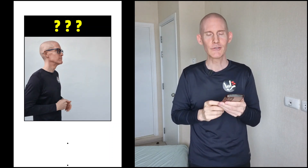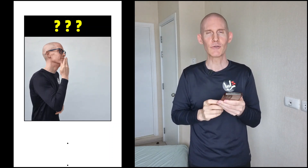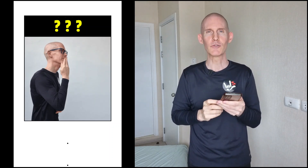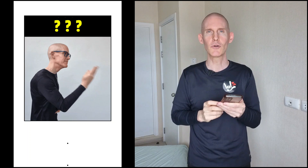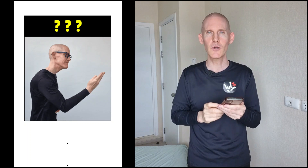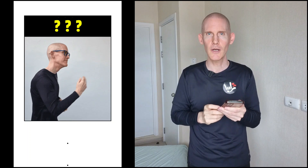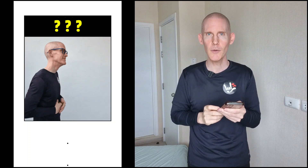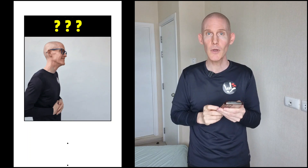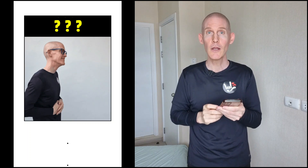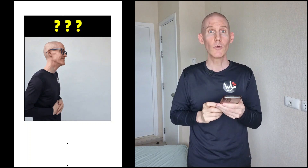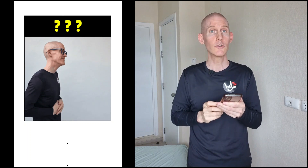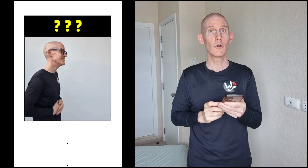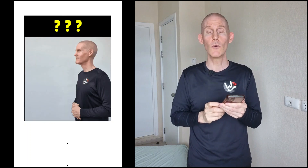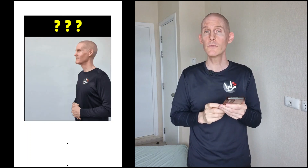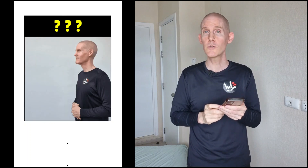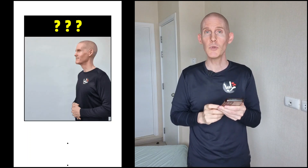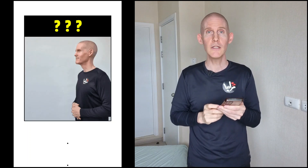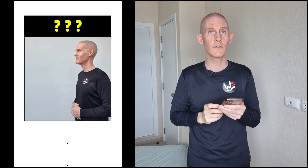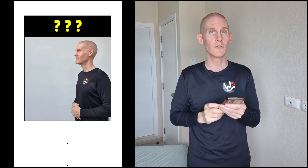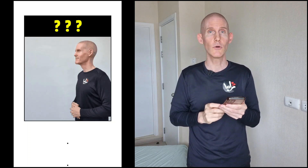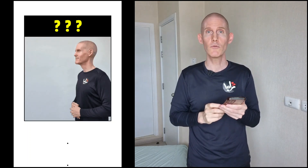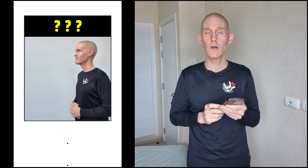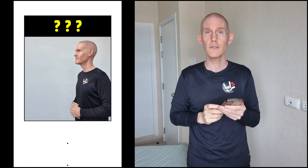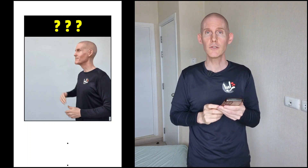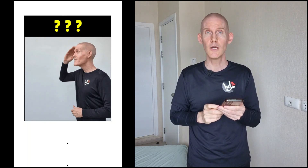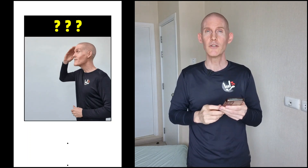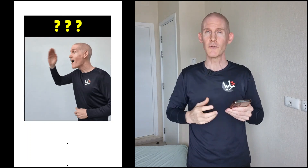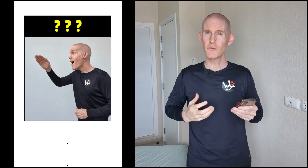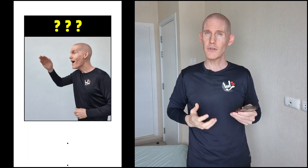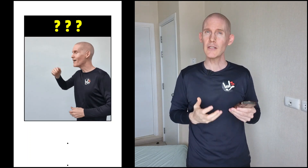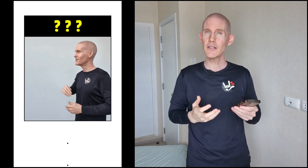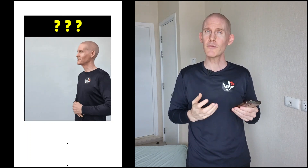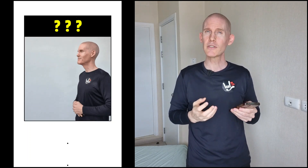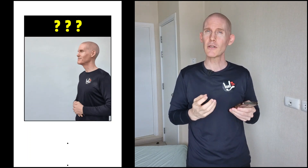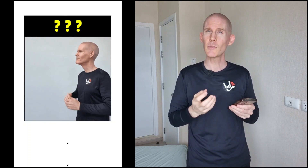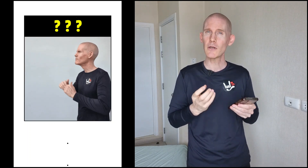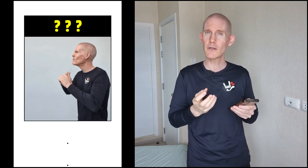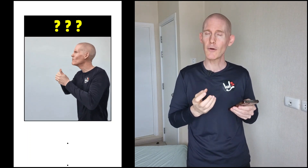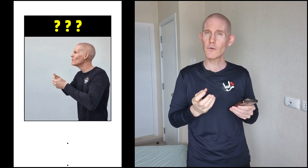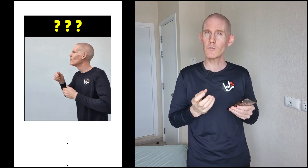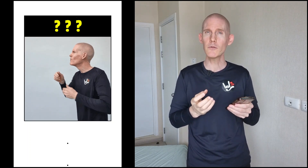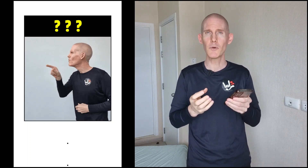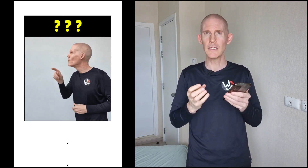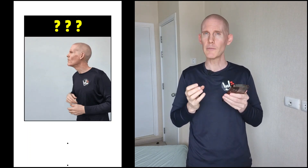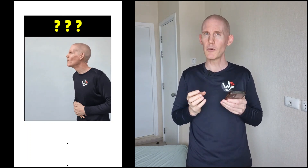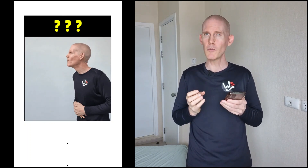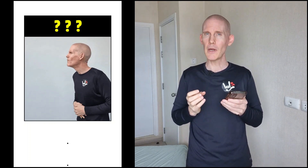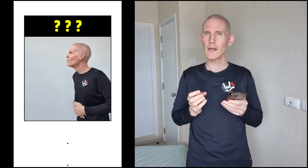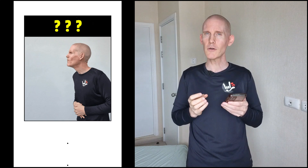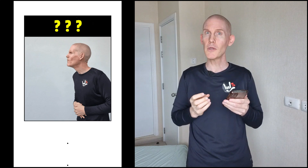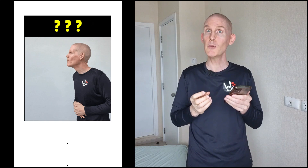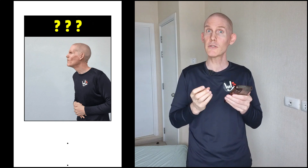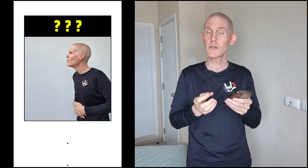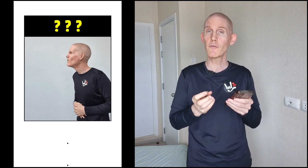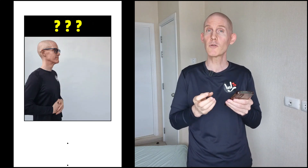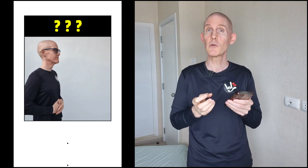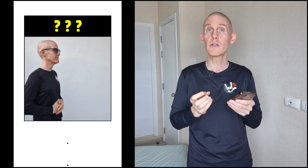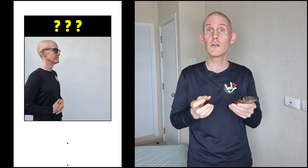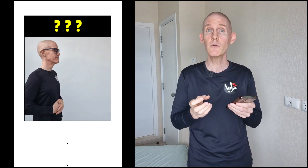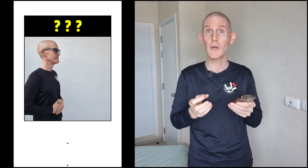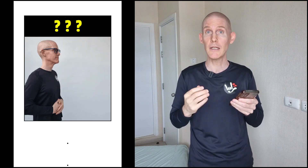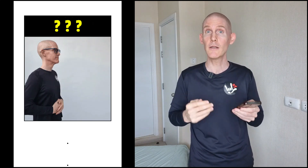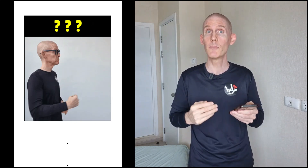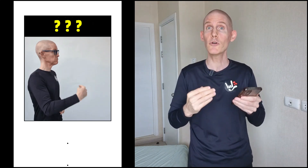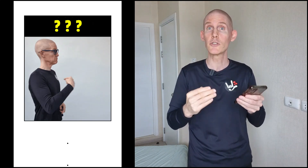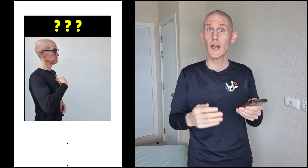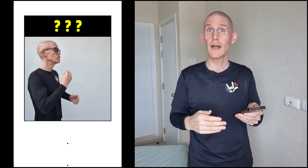course. So soak it up. Go at your own speed. There's no rush. You'll feel it if it's a little bit uncomfortable. Do I need to pull back? Or maybe it's uncomfortable in a